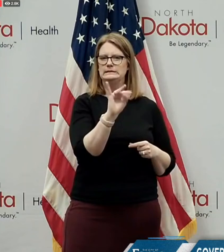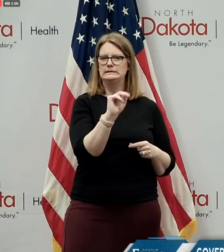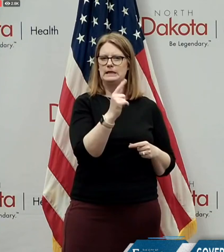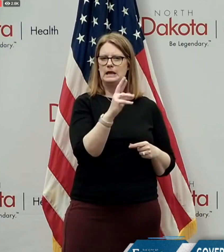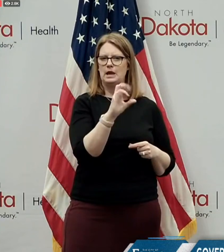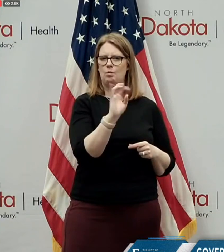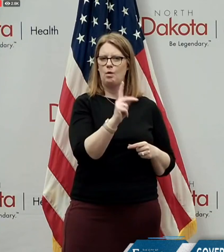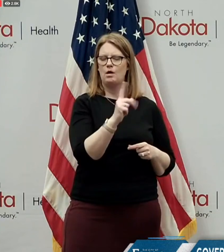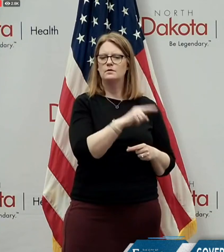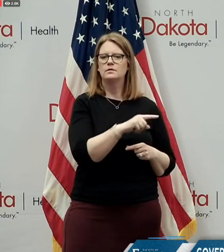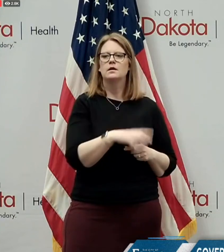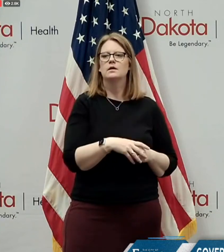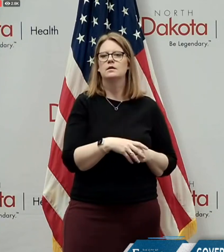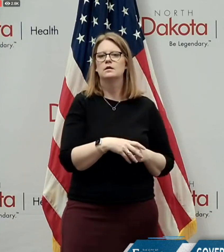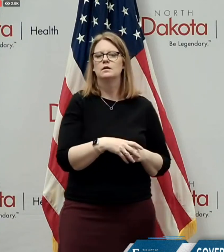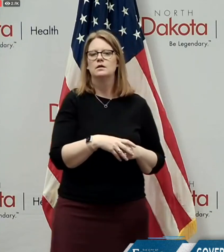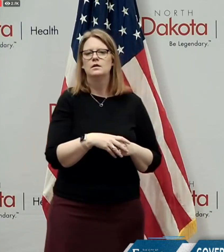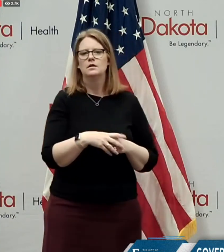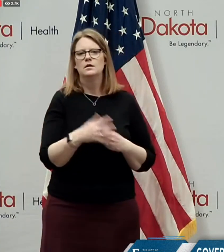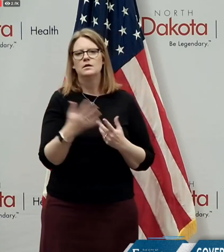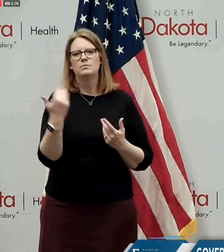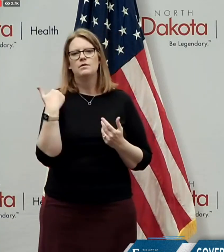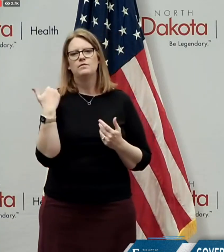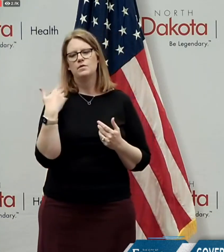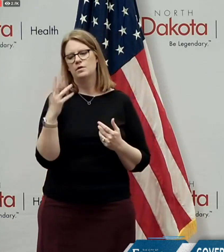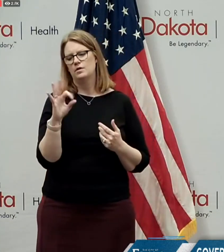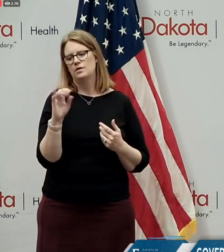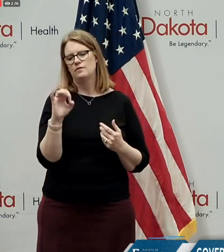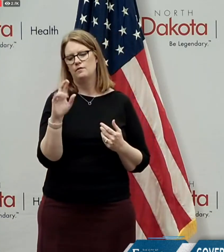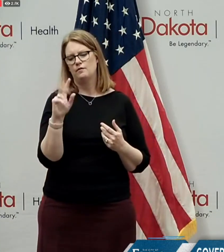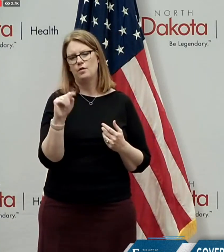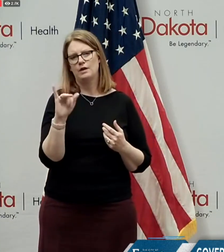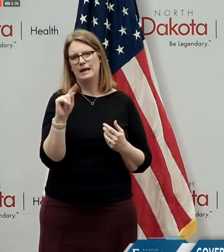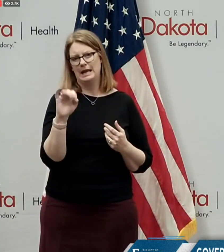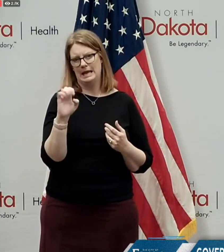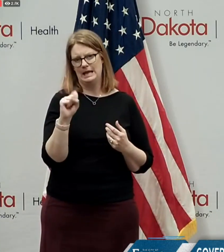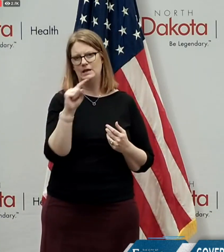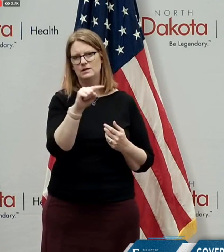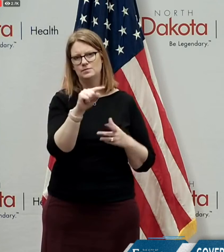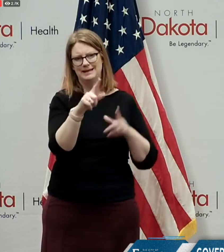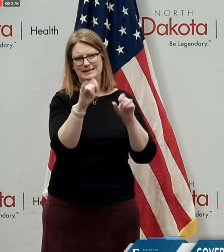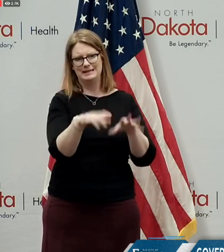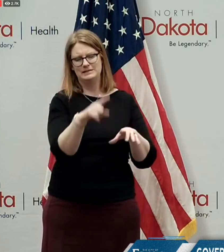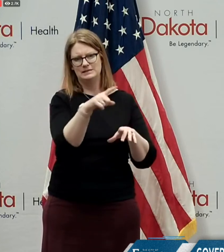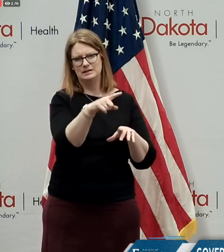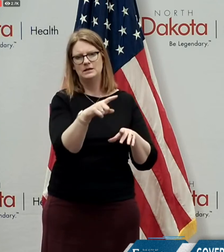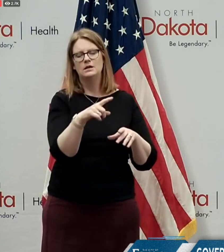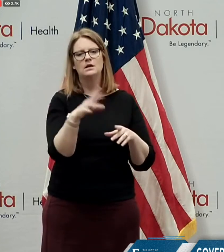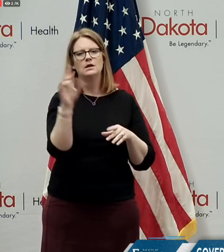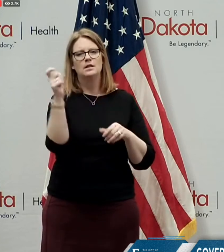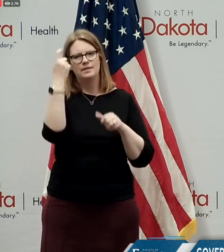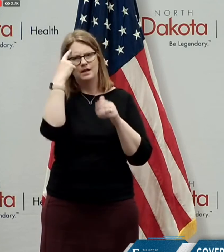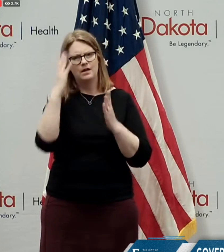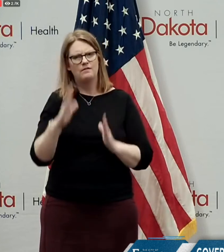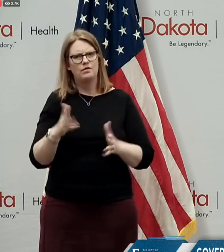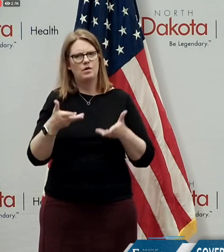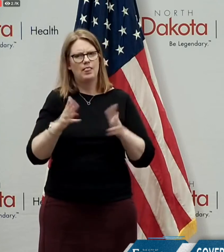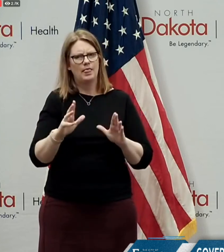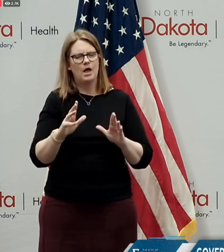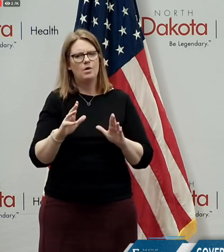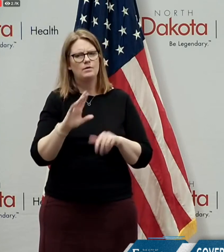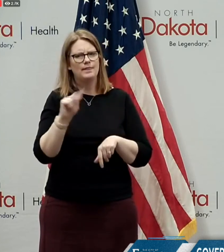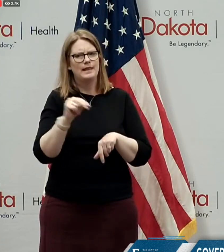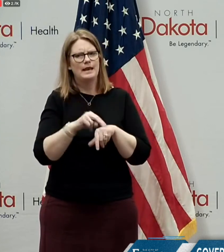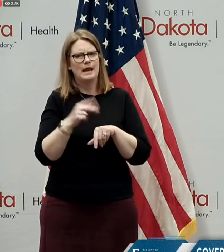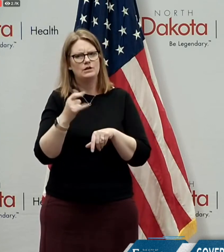when we had the testing down at Fort Yates, our long soldier, Governor allowed the guard to